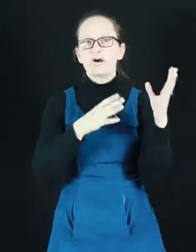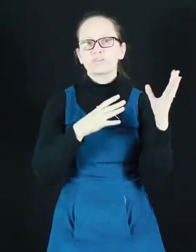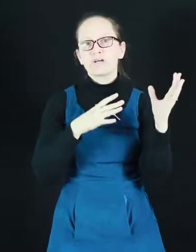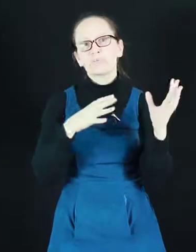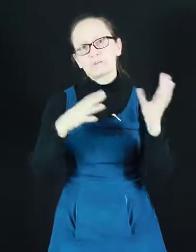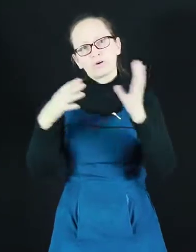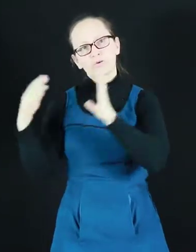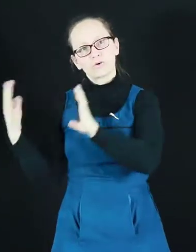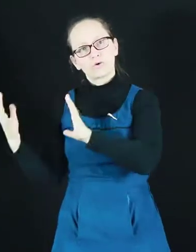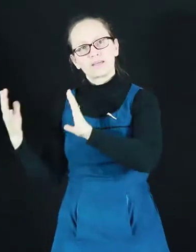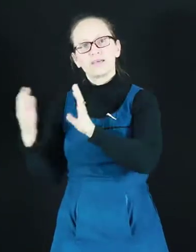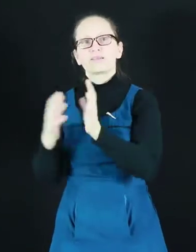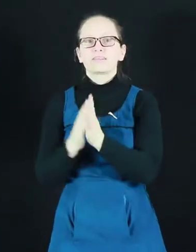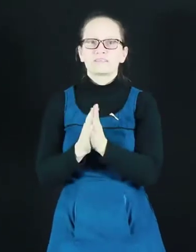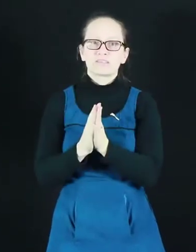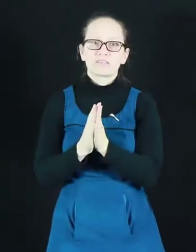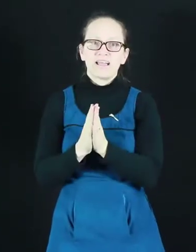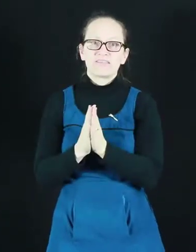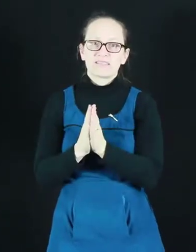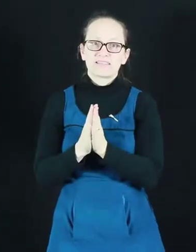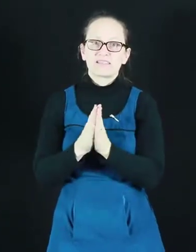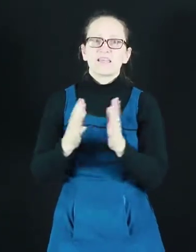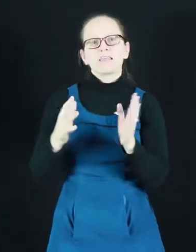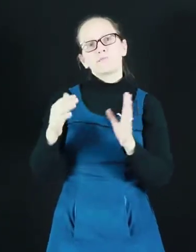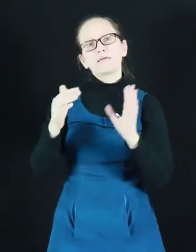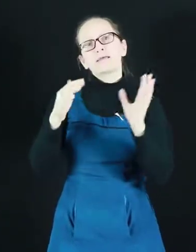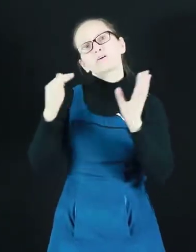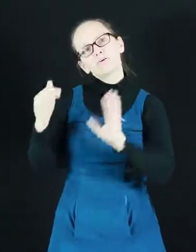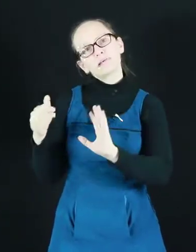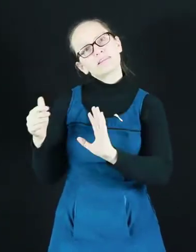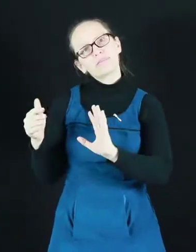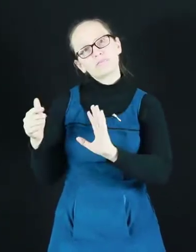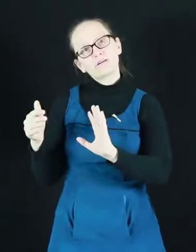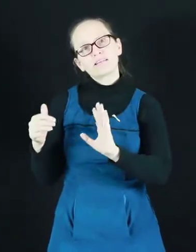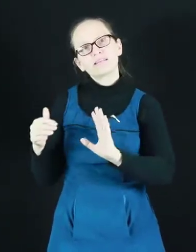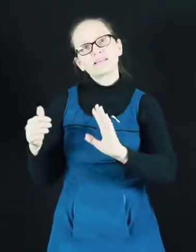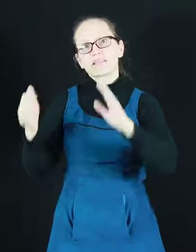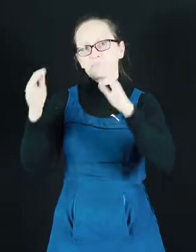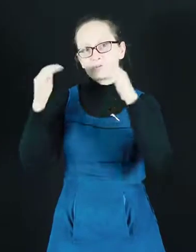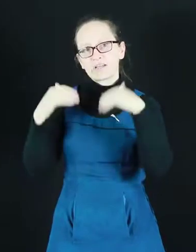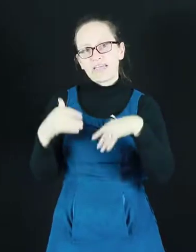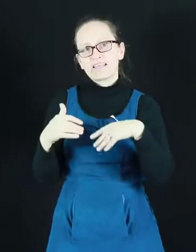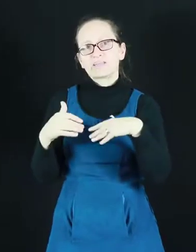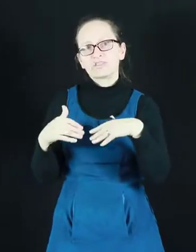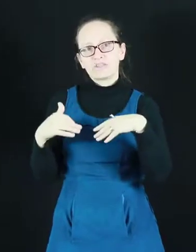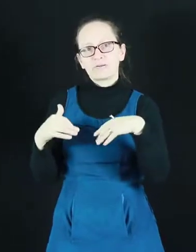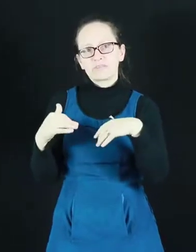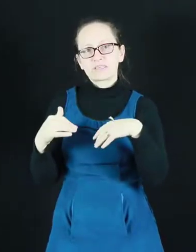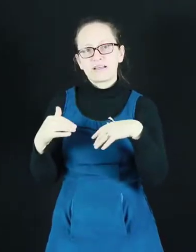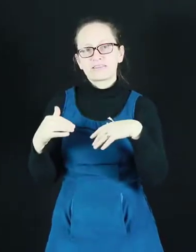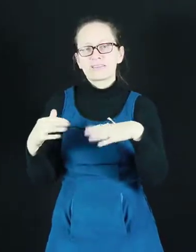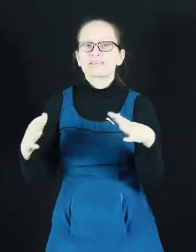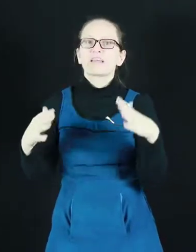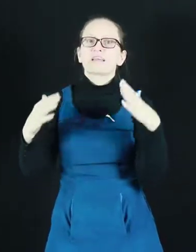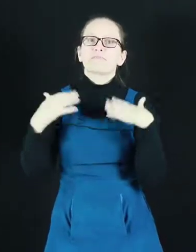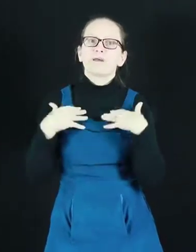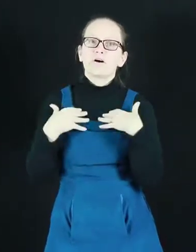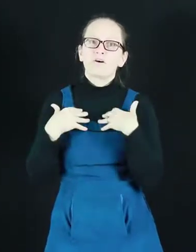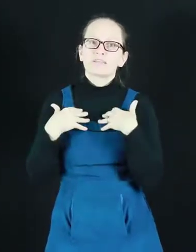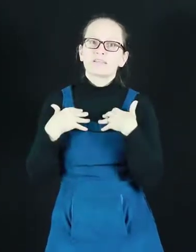hotter or cooler than the surroundings. If we're cooler than the surroundings, then we will gain energy from the surroundings. If we're hotter than